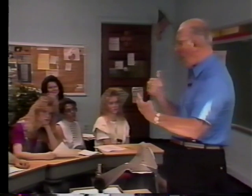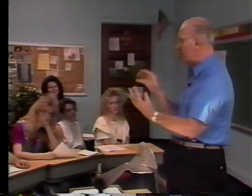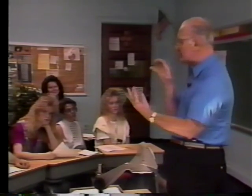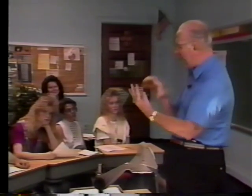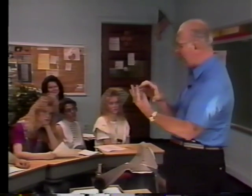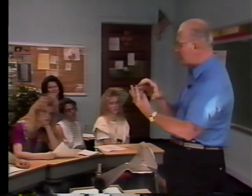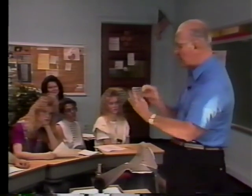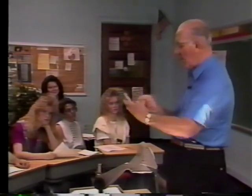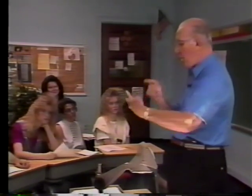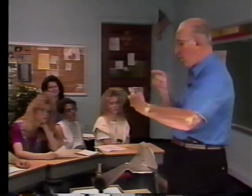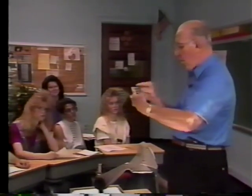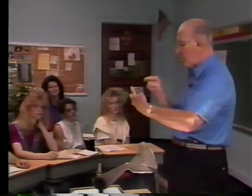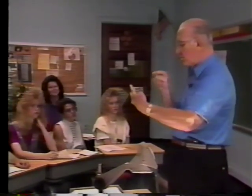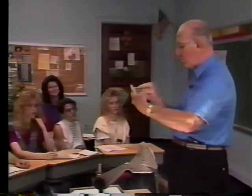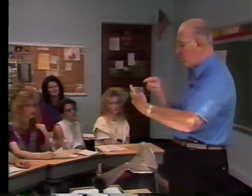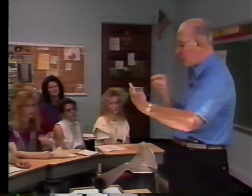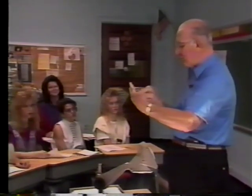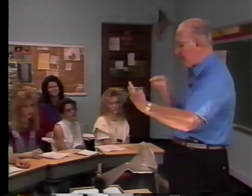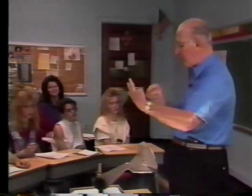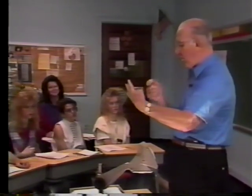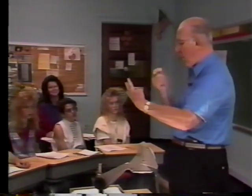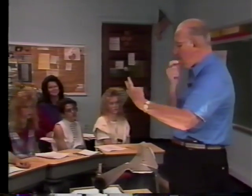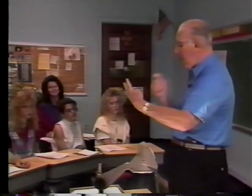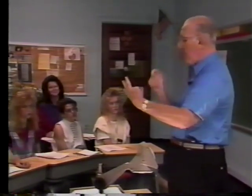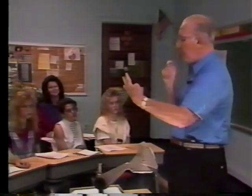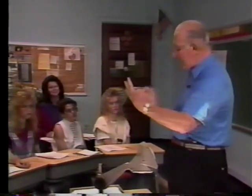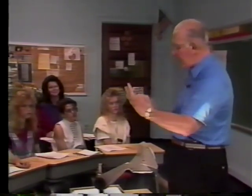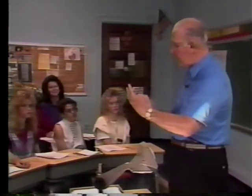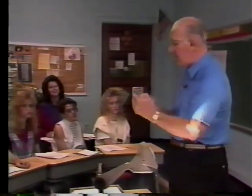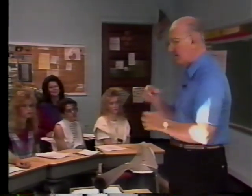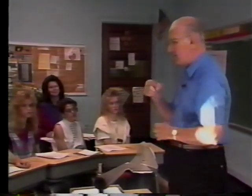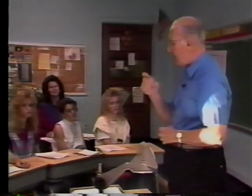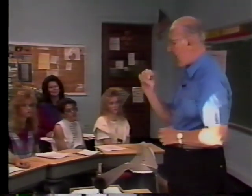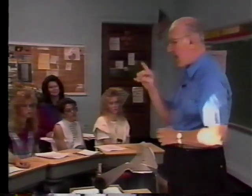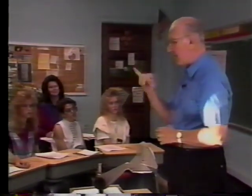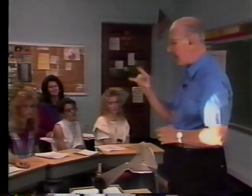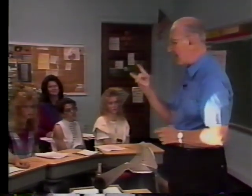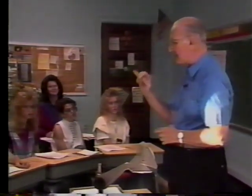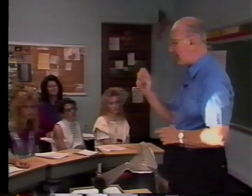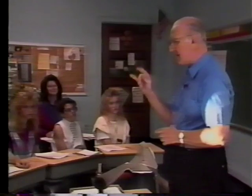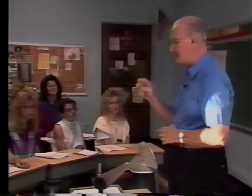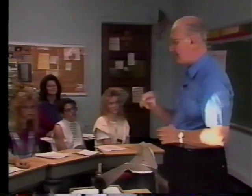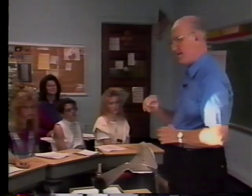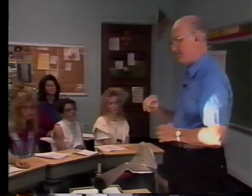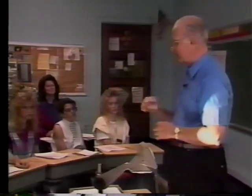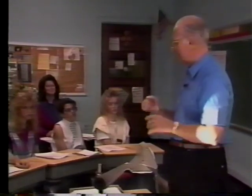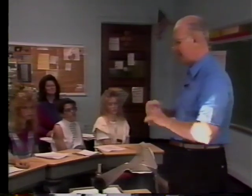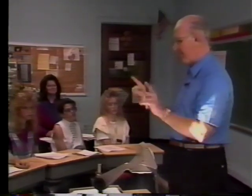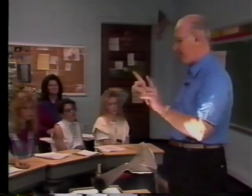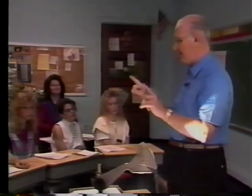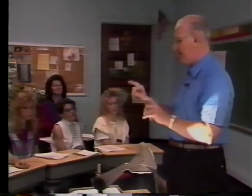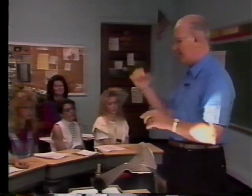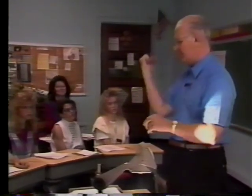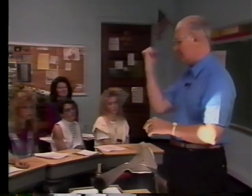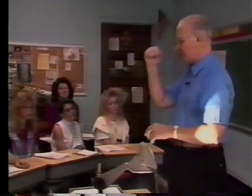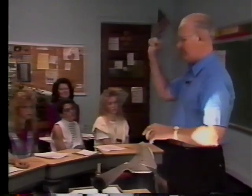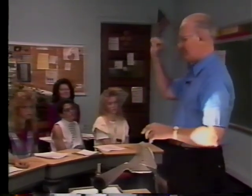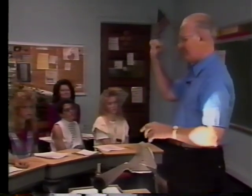Another stanza. 1, 2, 3, 4, period. Emily Dickinson, different.